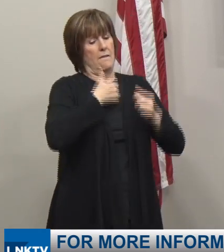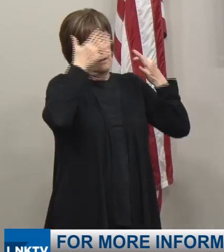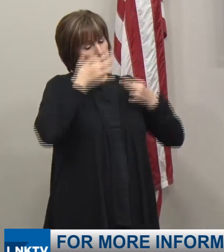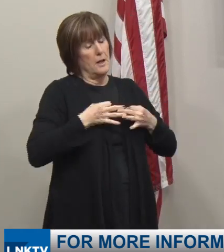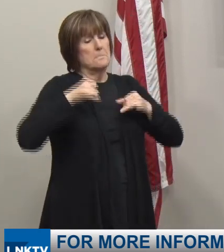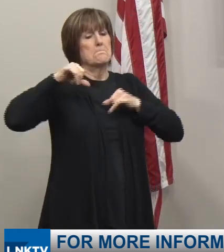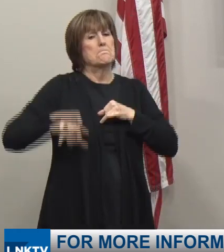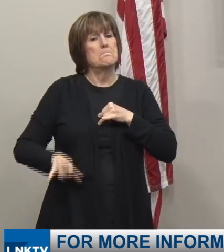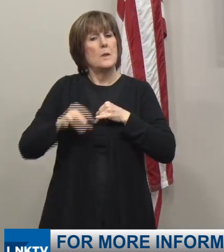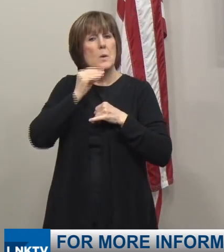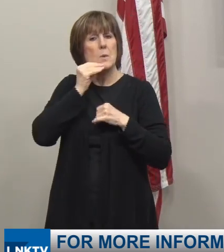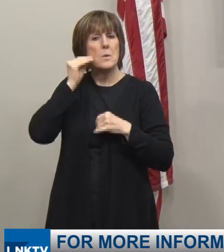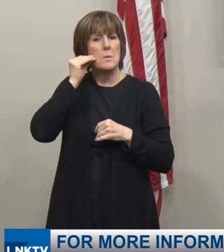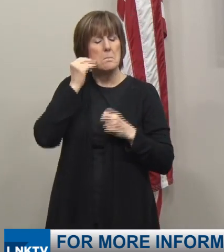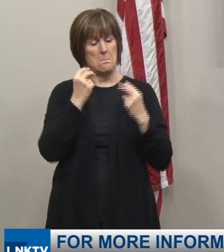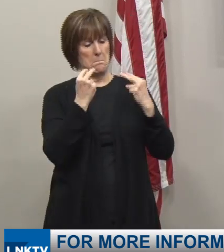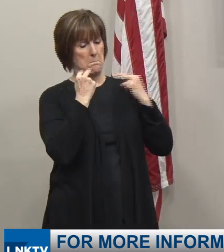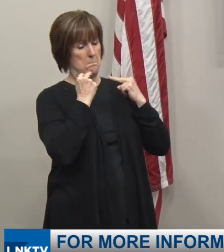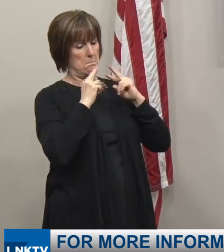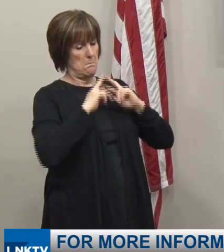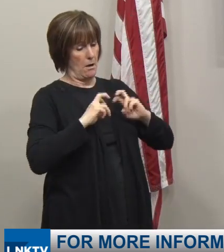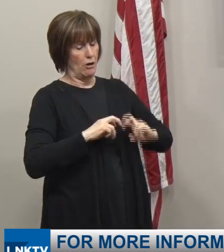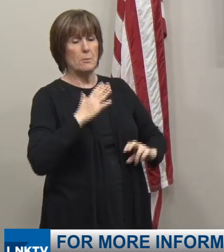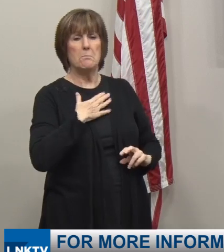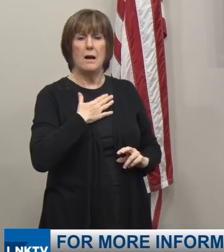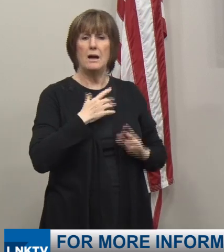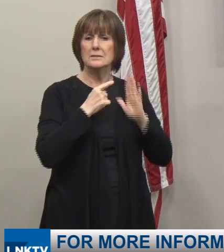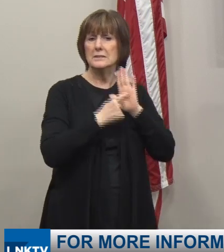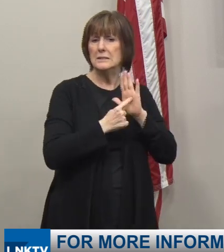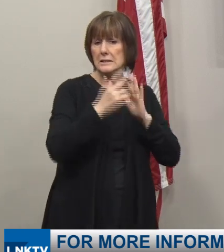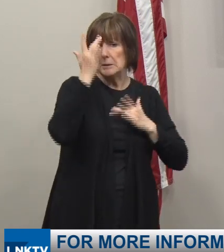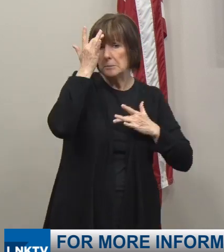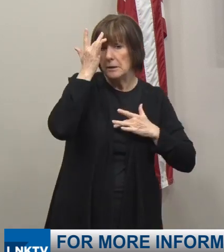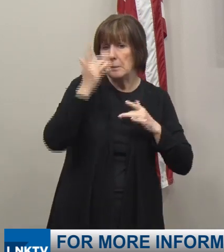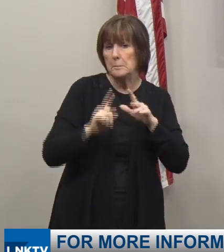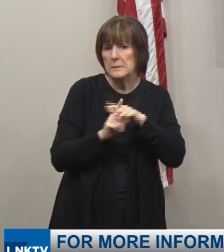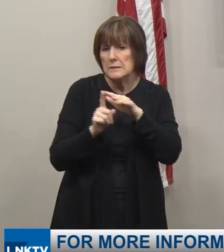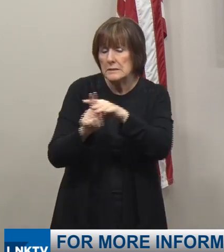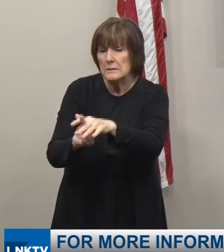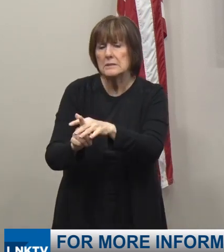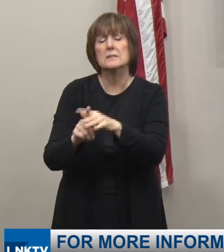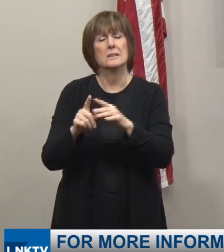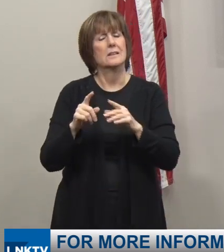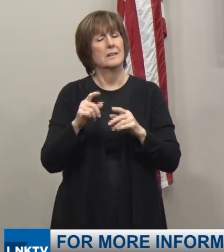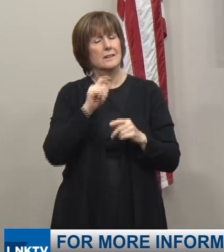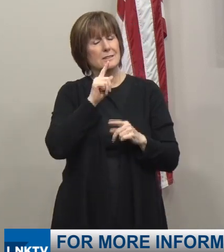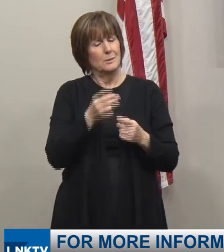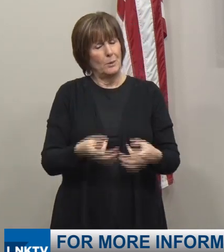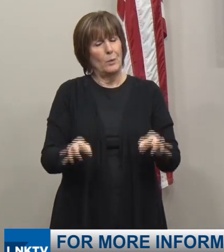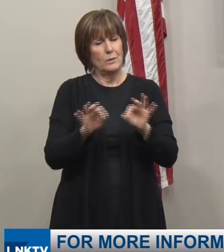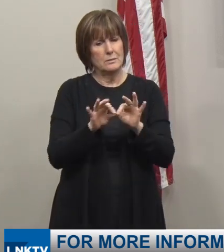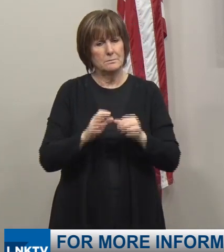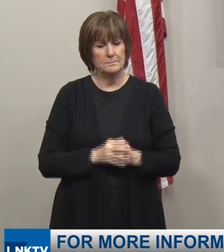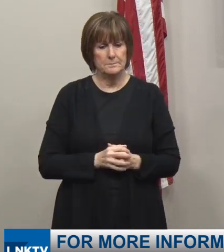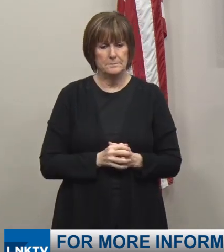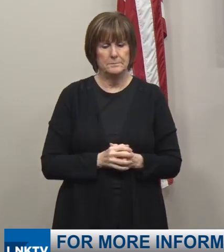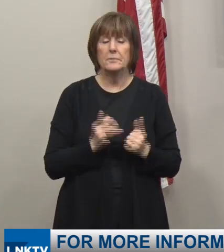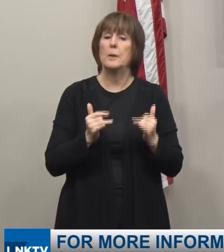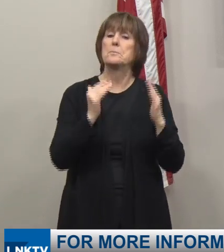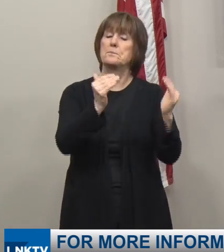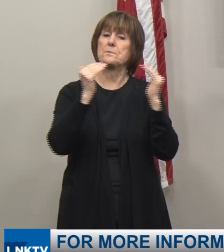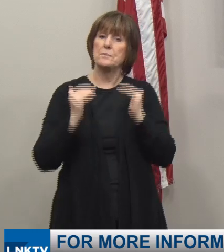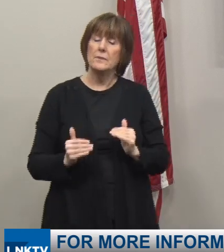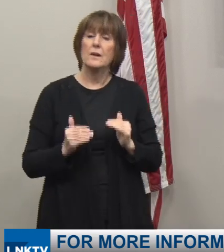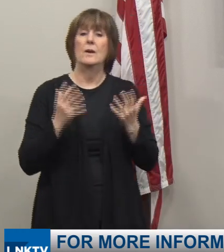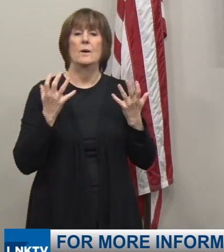and monitored themselves from symptoms. This is absolutely critical as we fight the spread of this disease. Moving on today, we